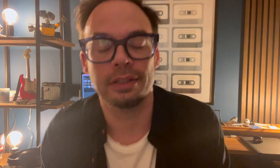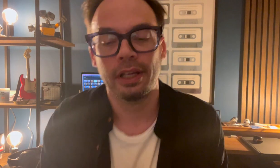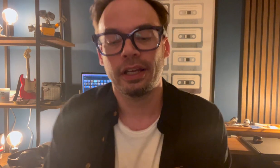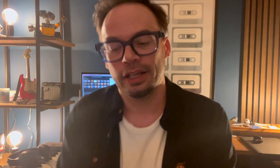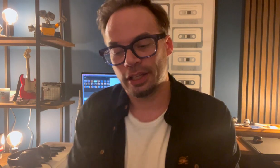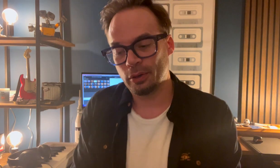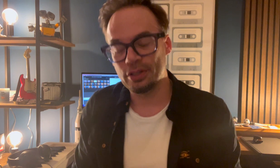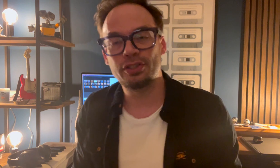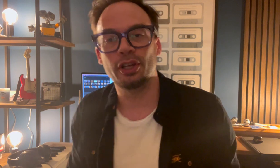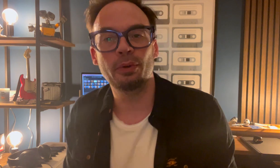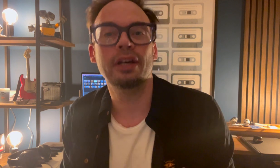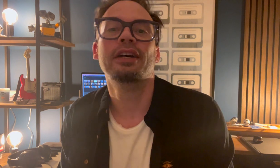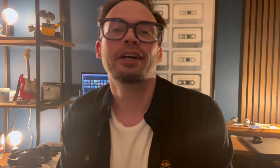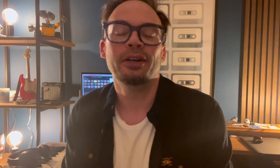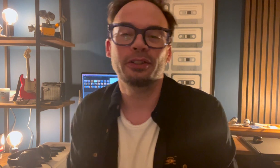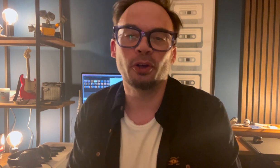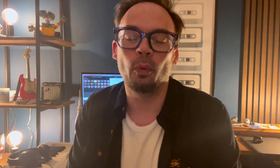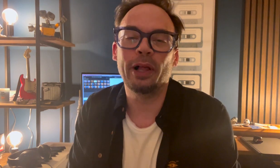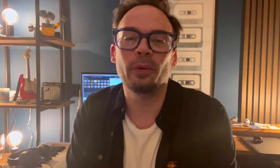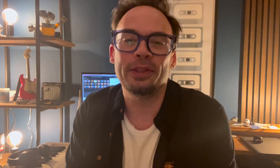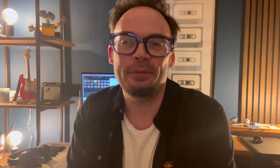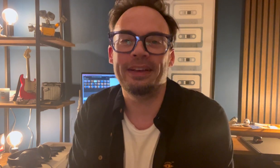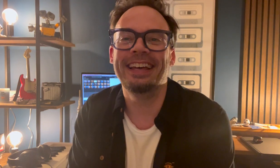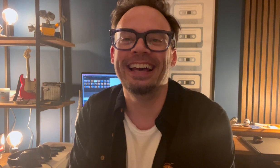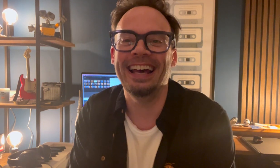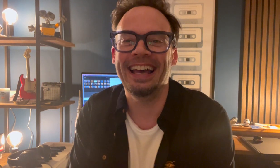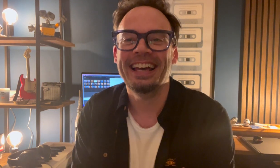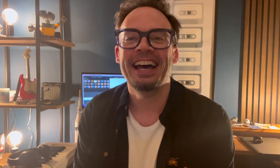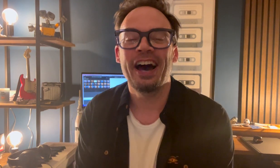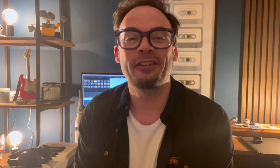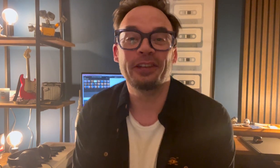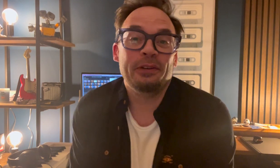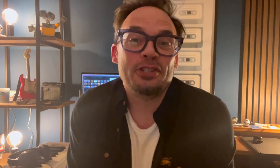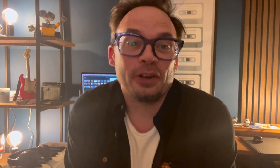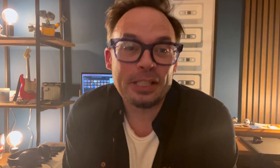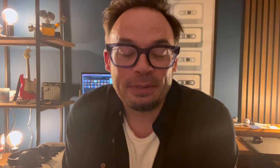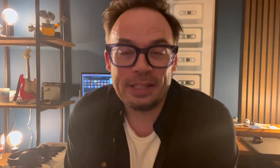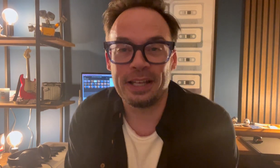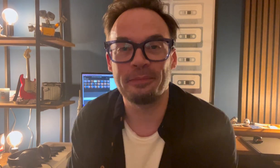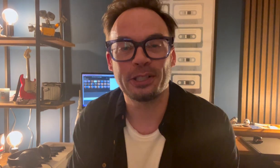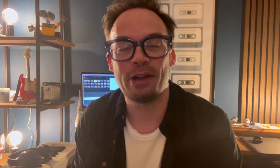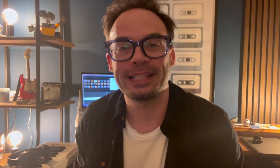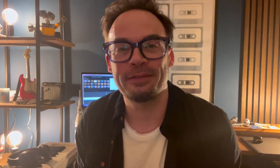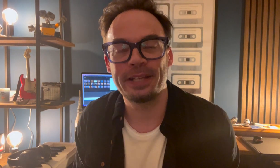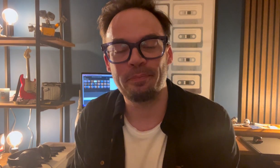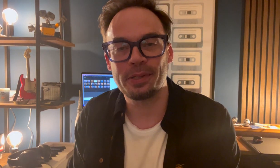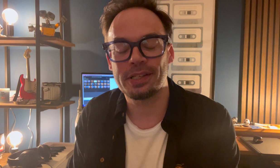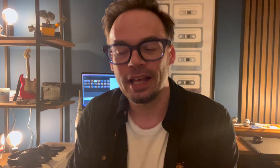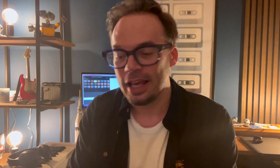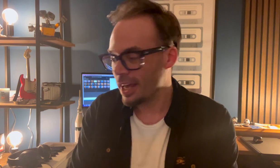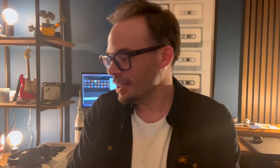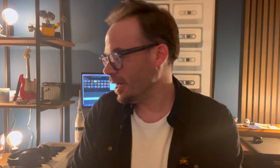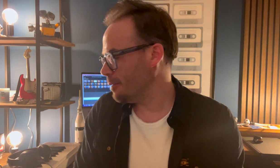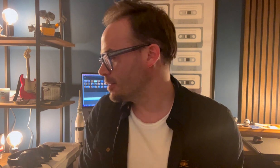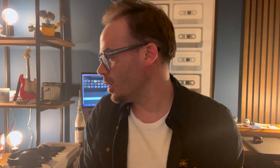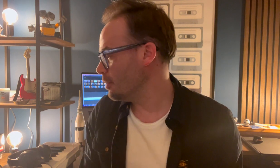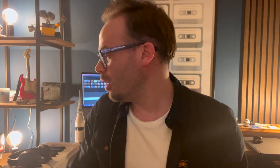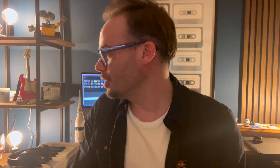do your will with them Hopefully you enjoy some of these creative tips So obviously,